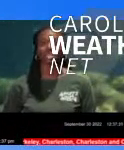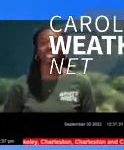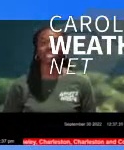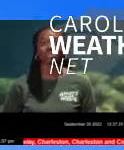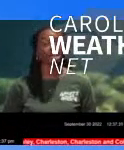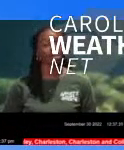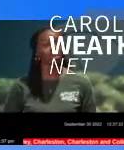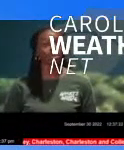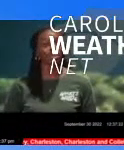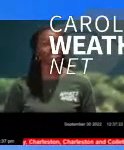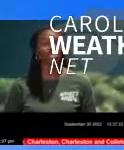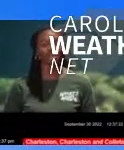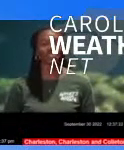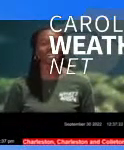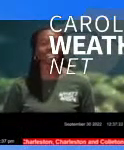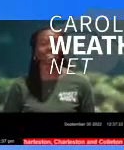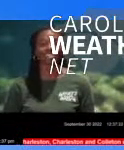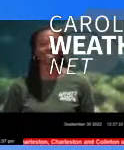really